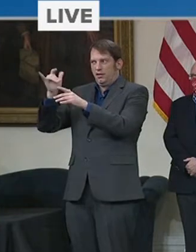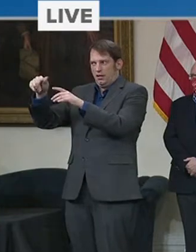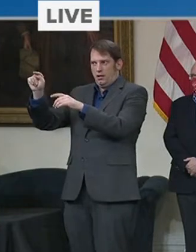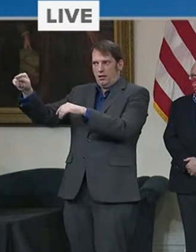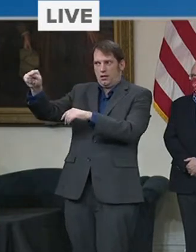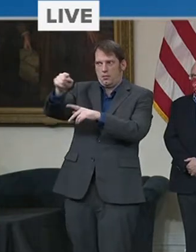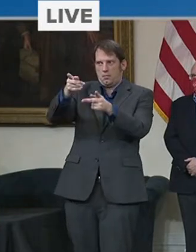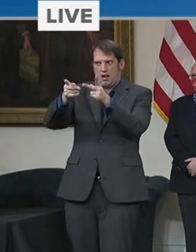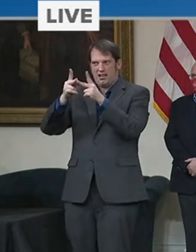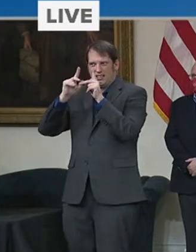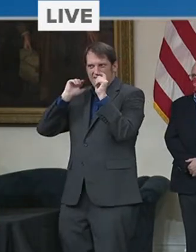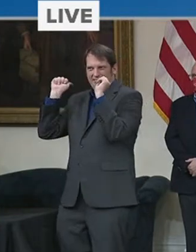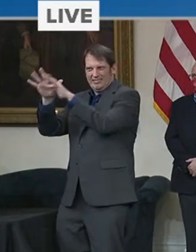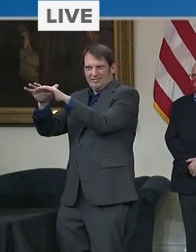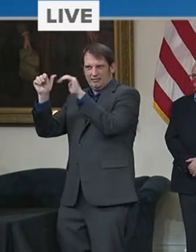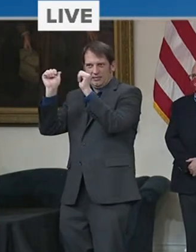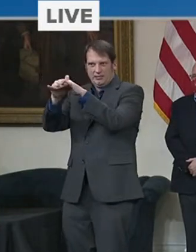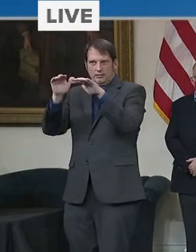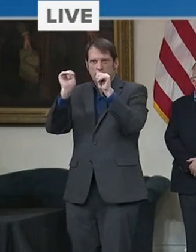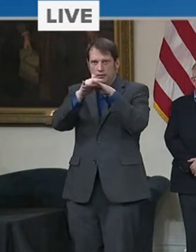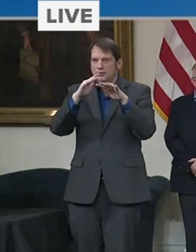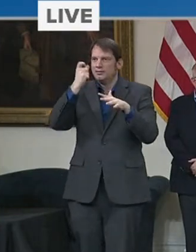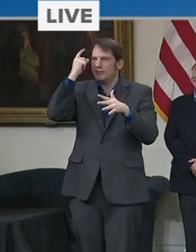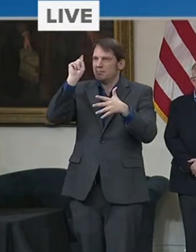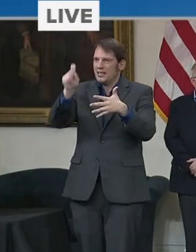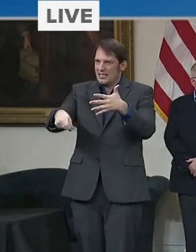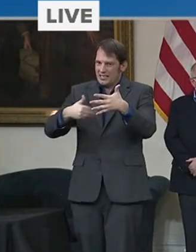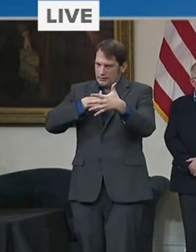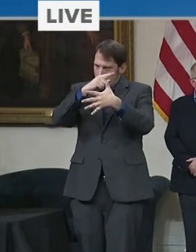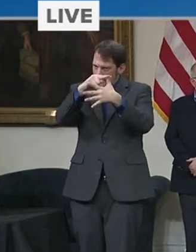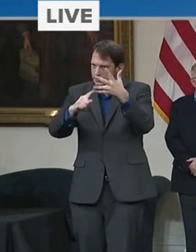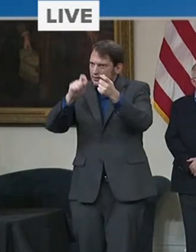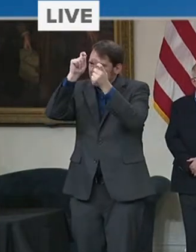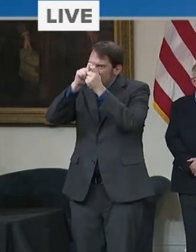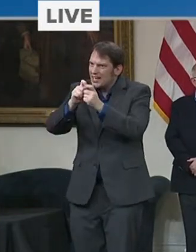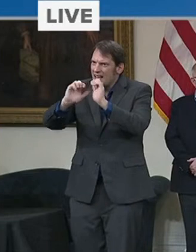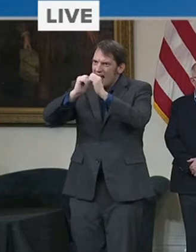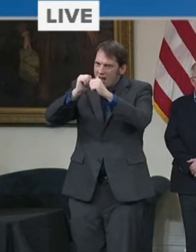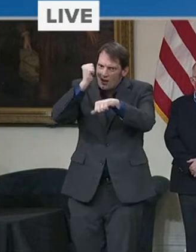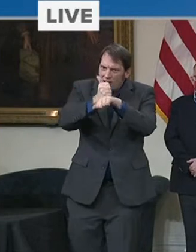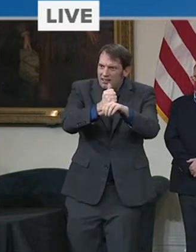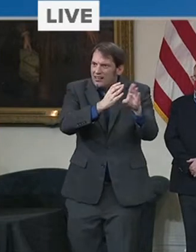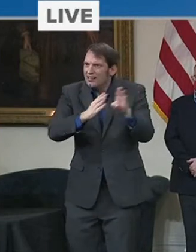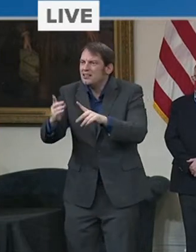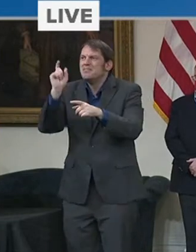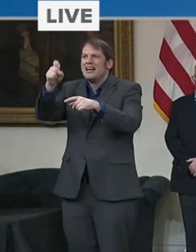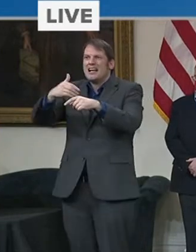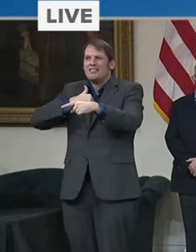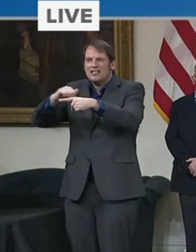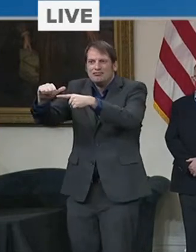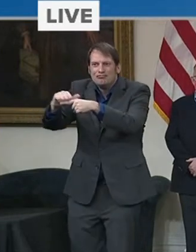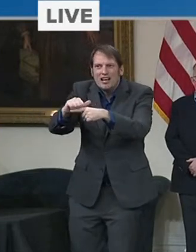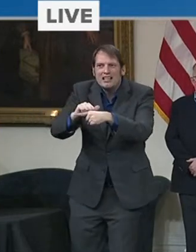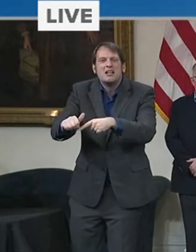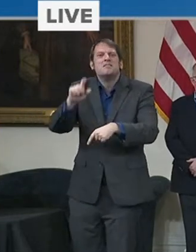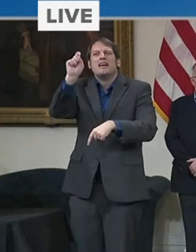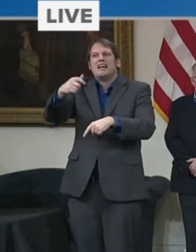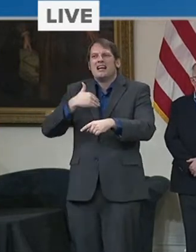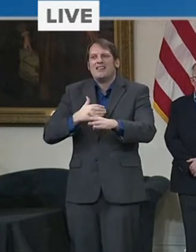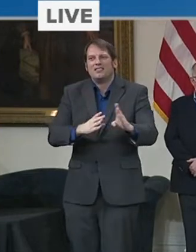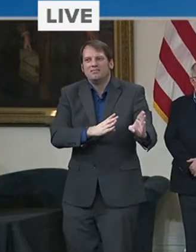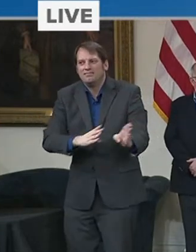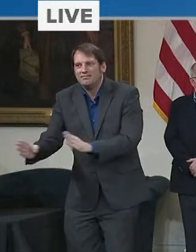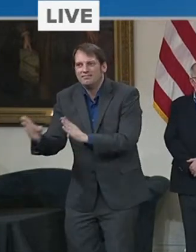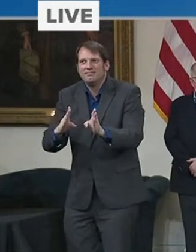planning, coordination, and collaboration. In preparation for mass vaccination sites, the Maryland